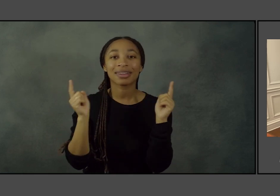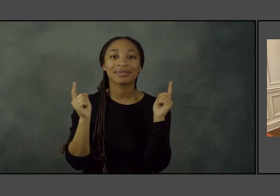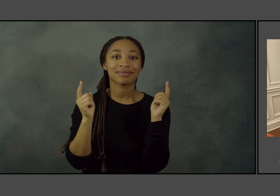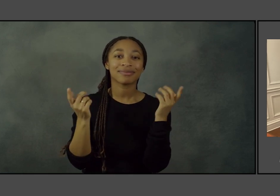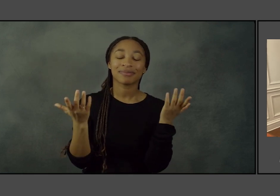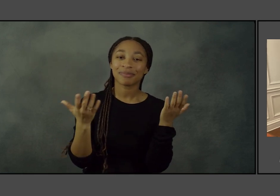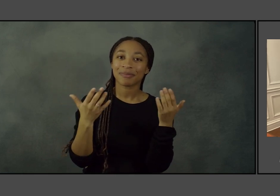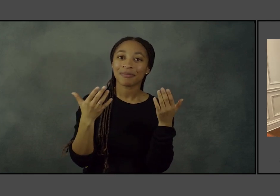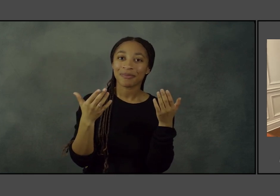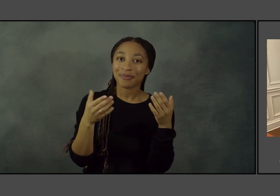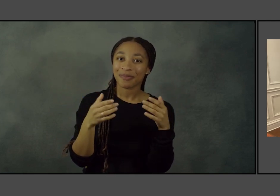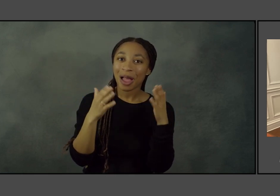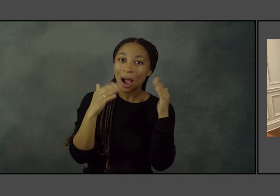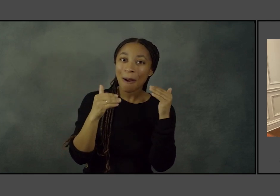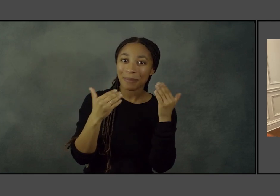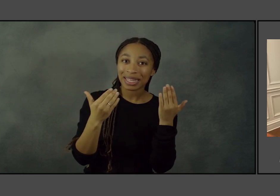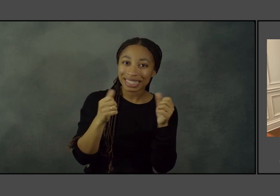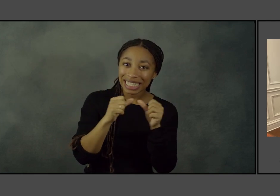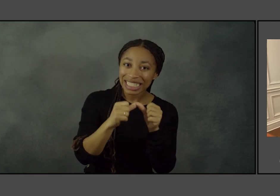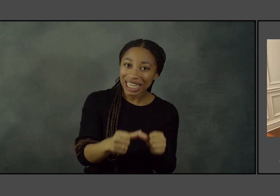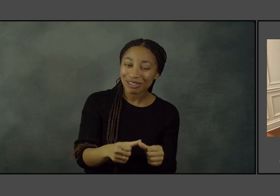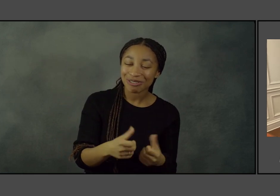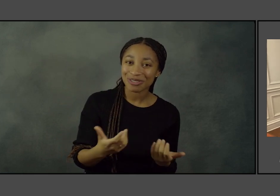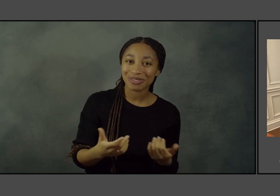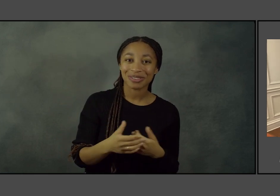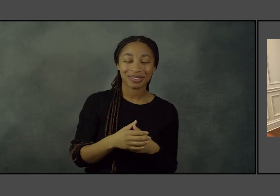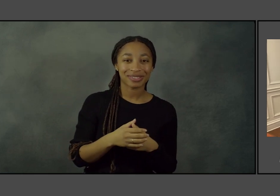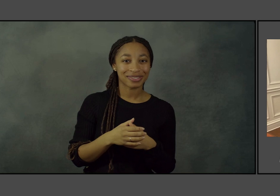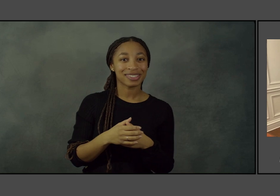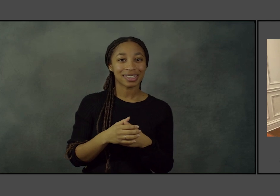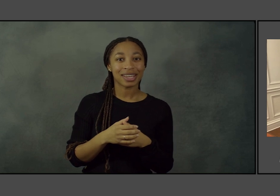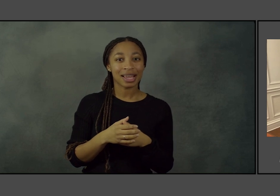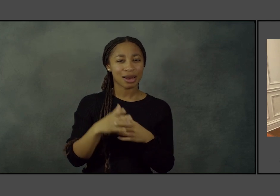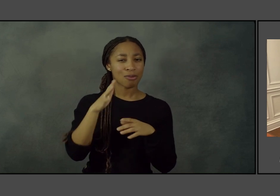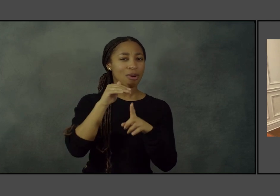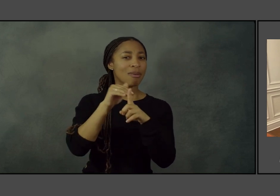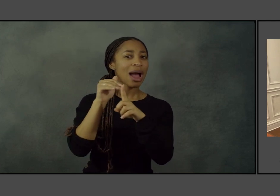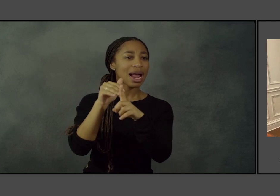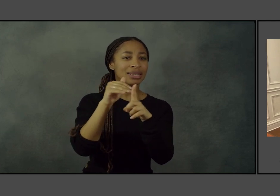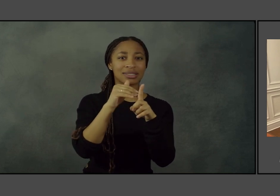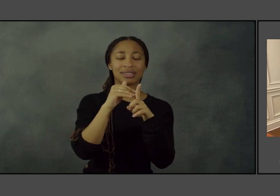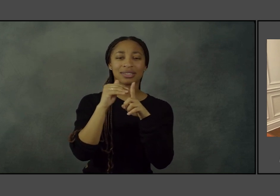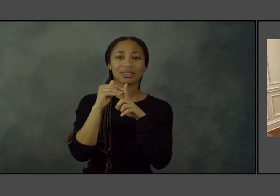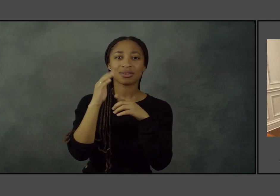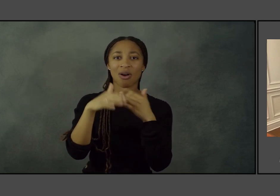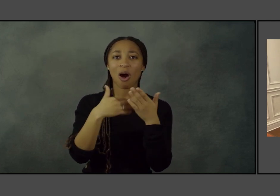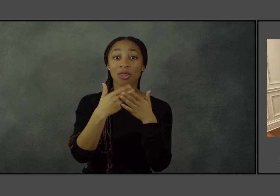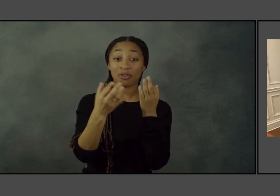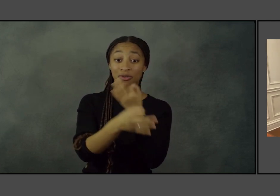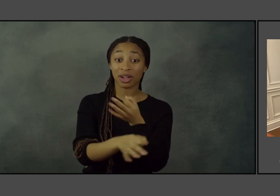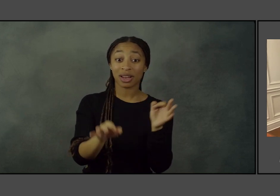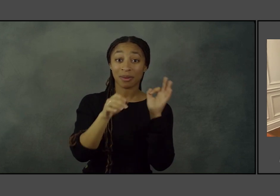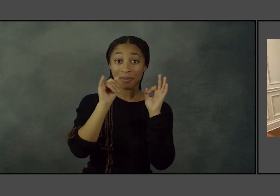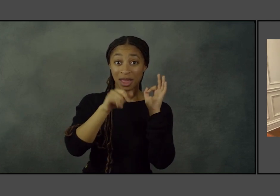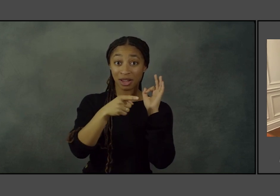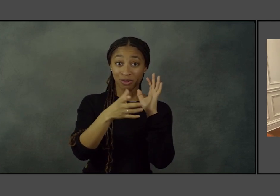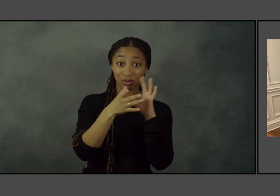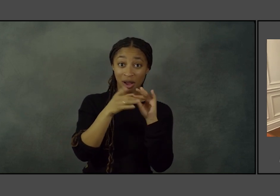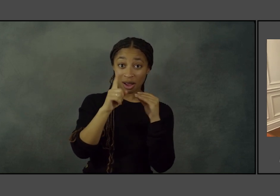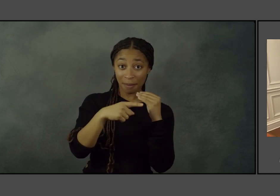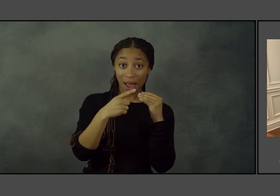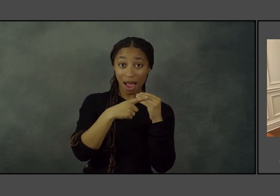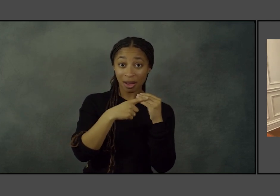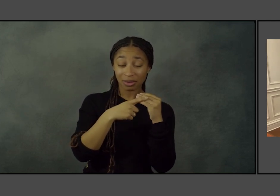to just remind us of the freedom that you all talk about and the freedom